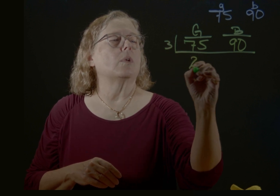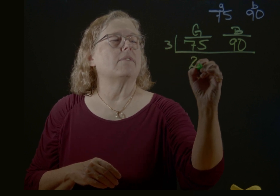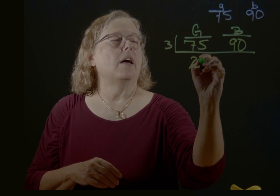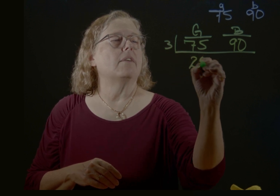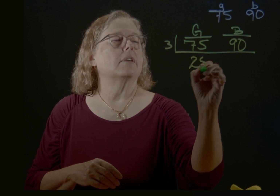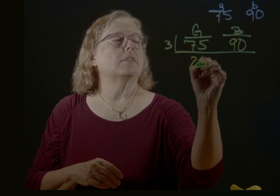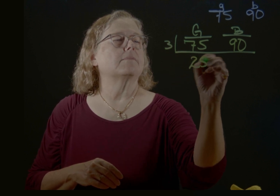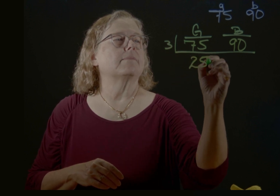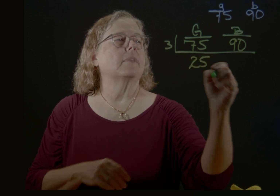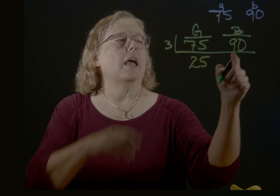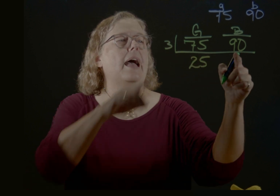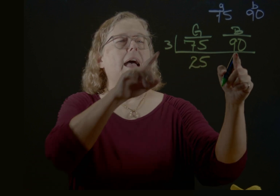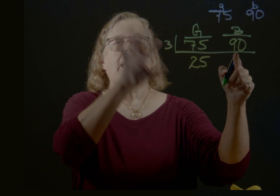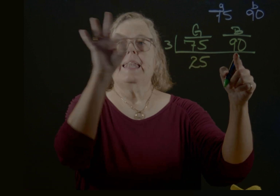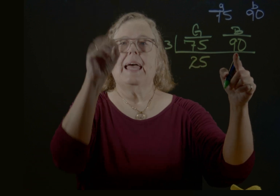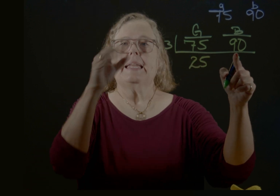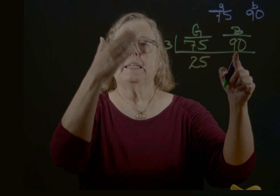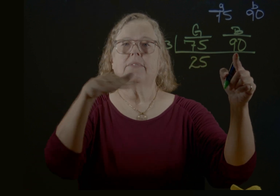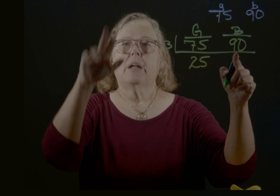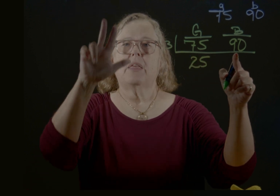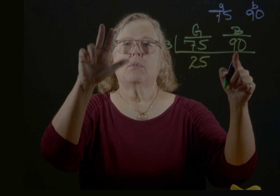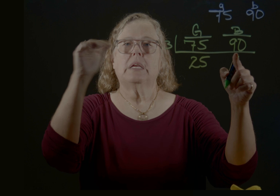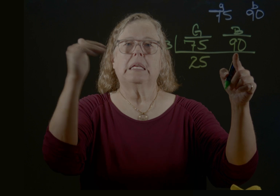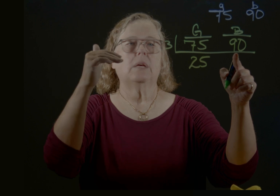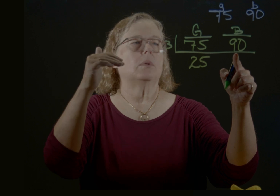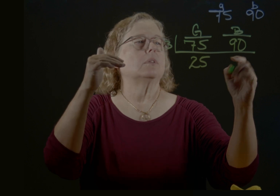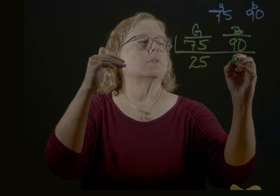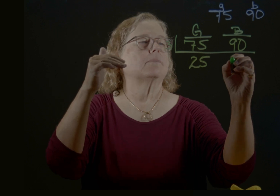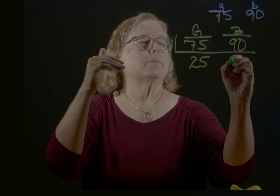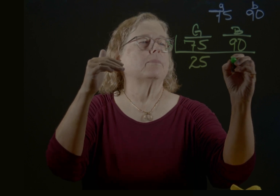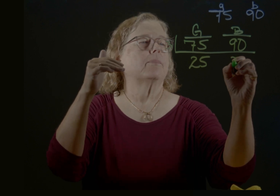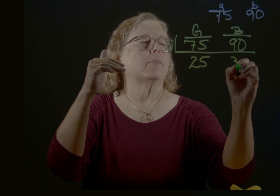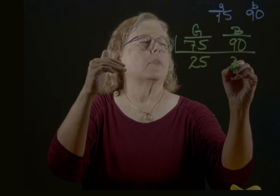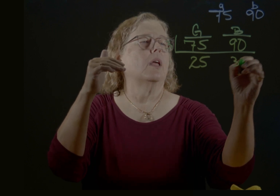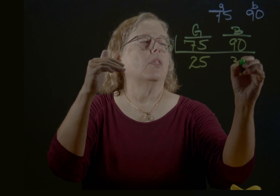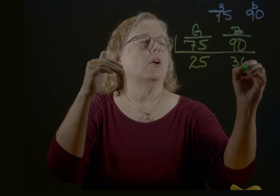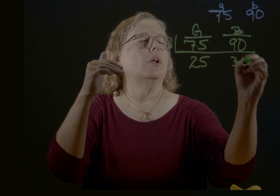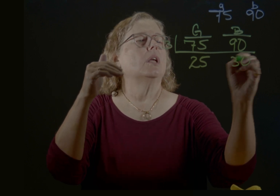is 25. 90 divided by 3 equals what? 30. All